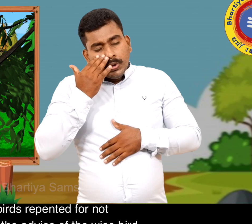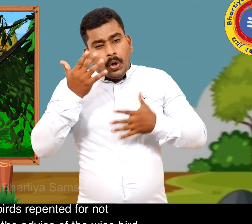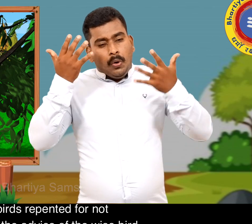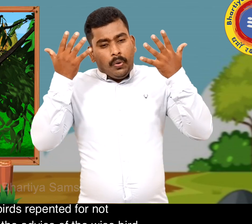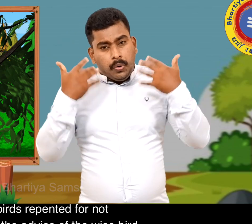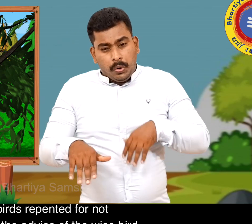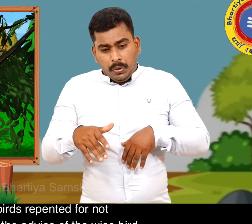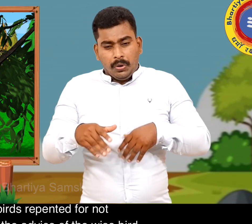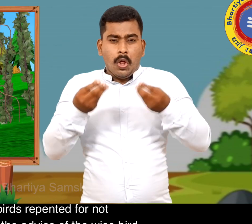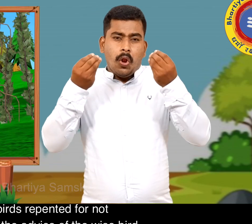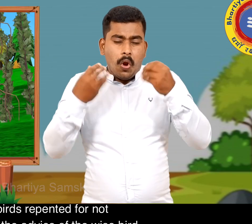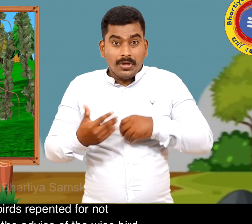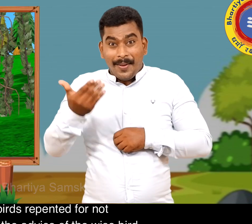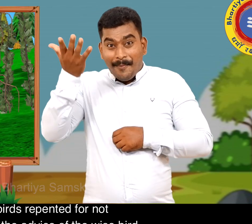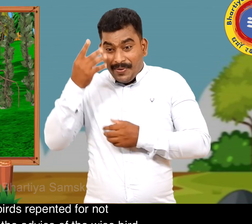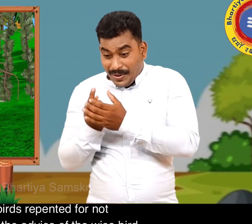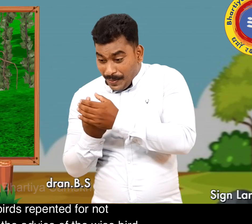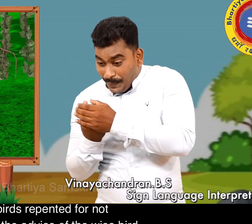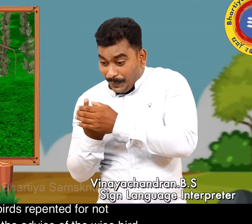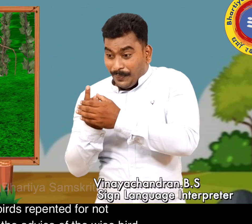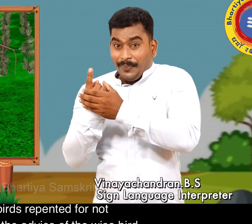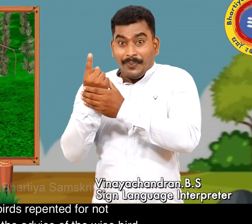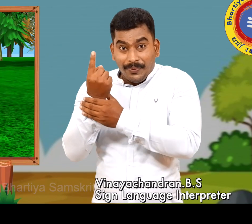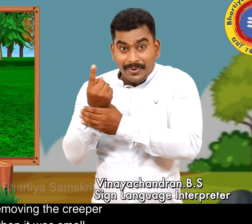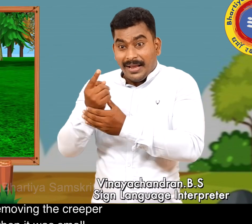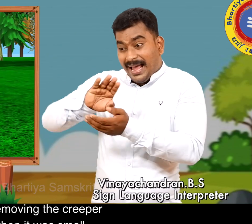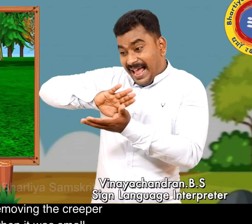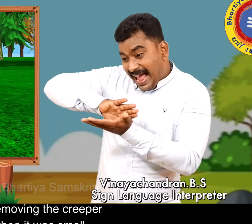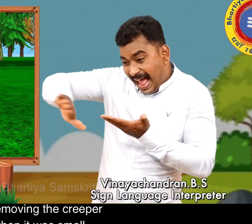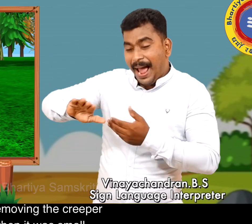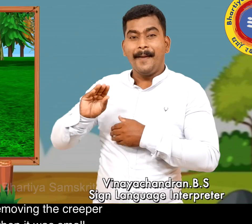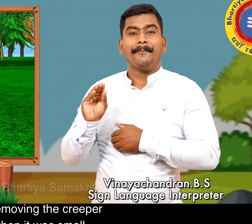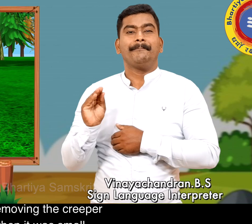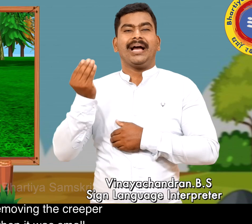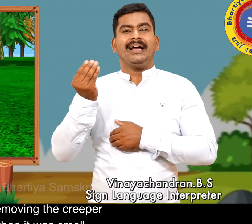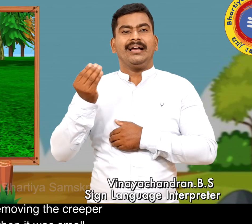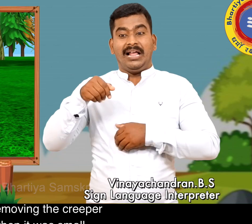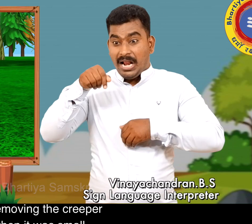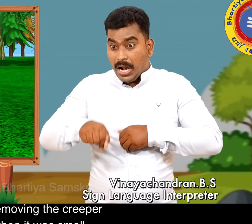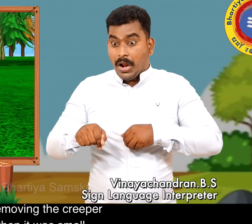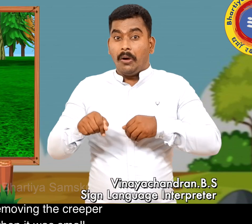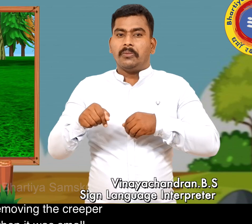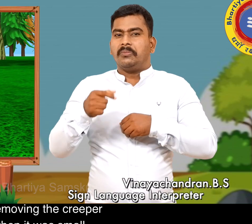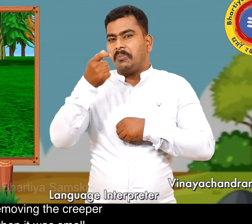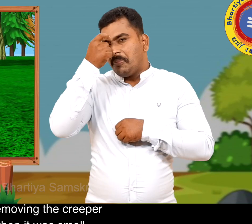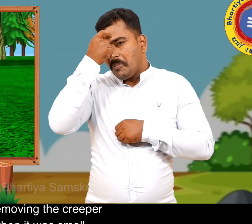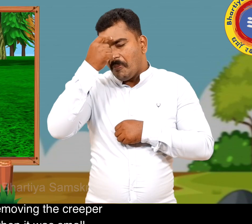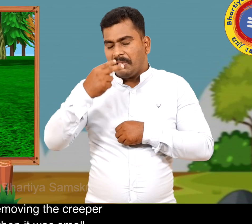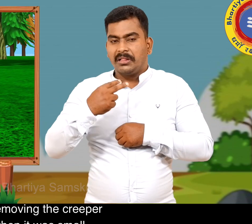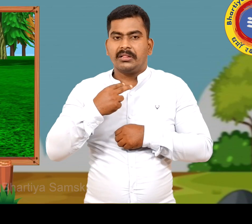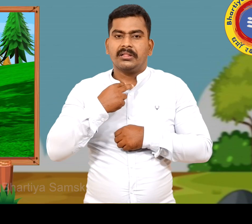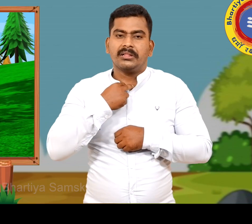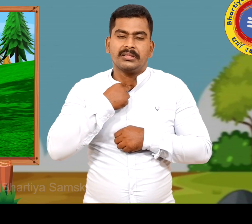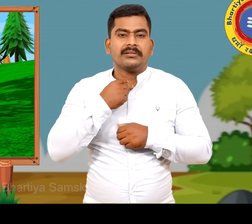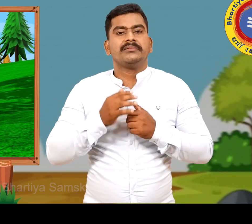for not heeding to the advice of the wise bird in removing the creeper when it was